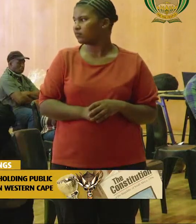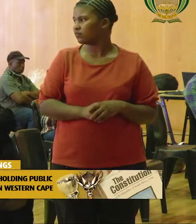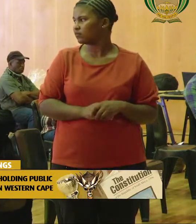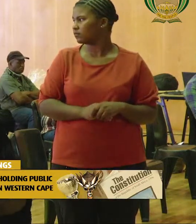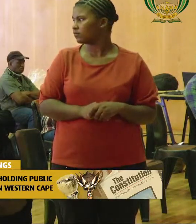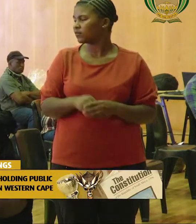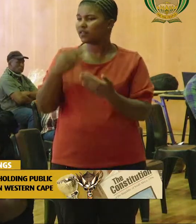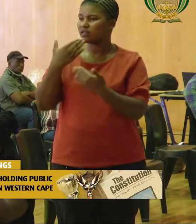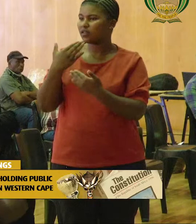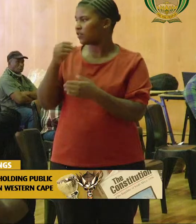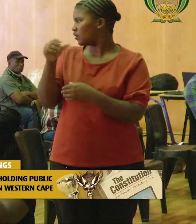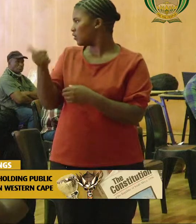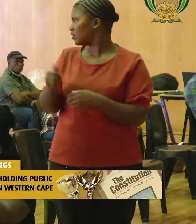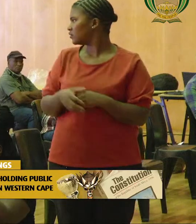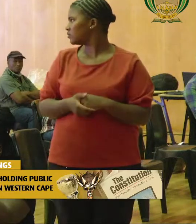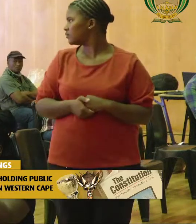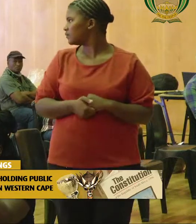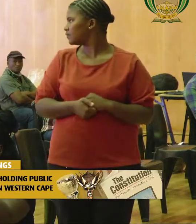Thank you. Next.